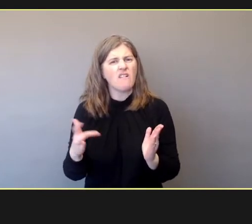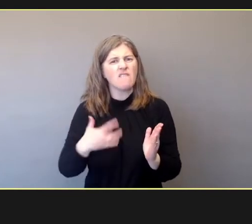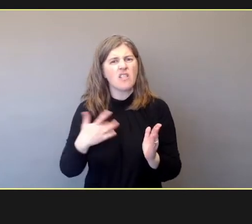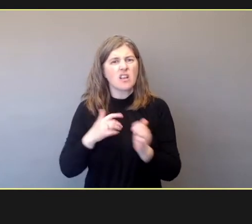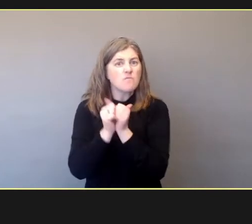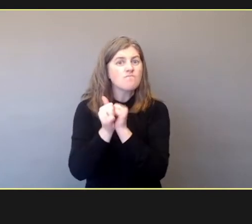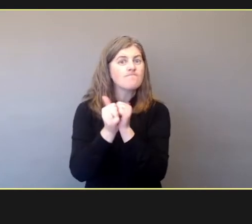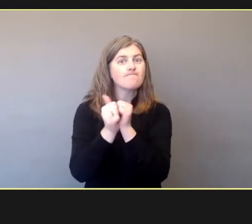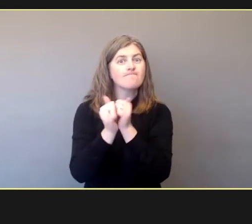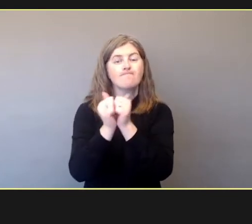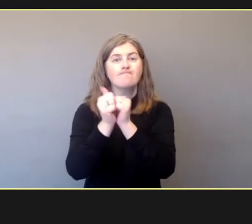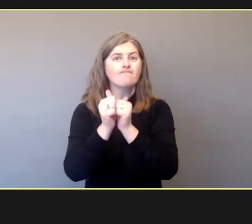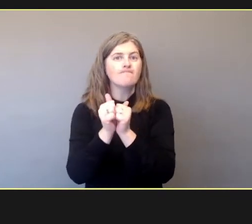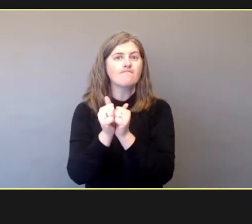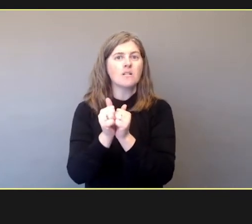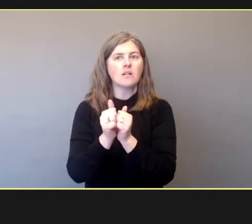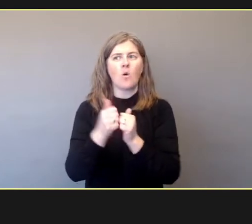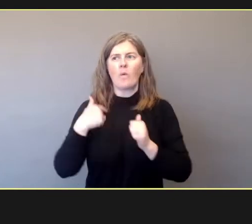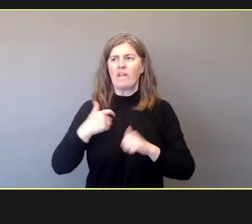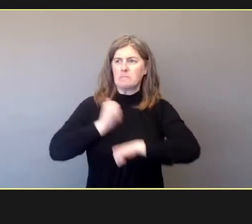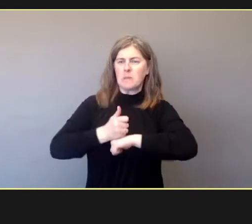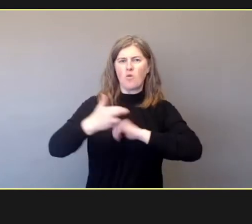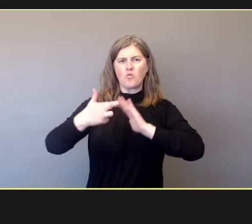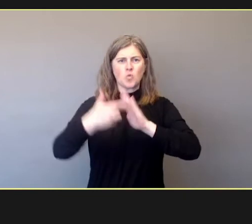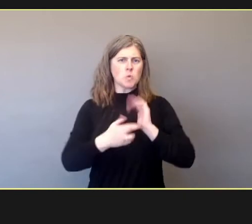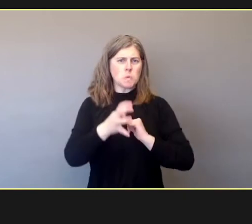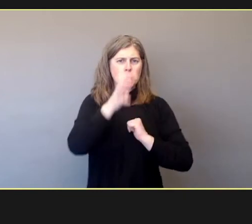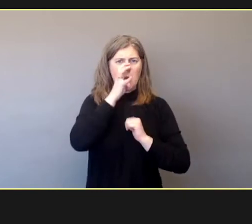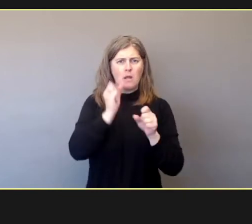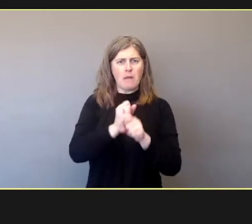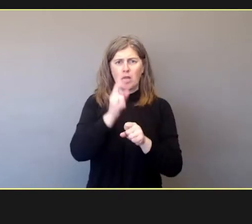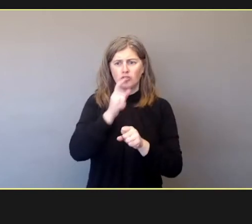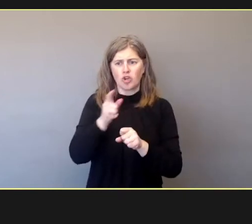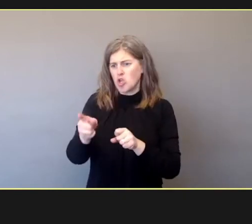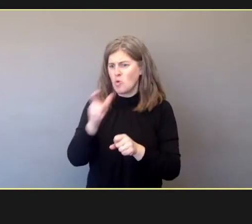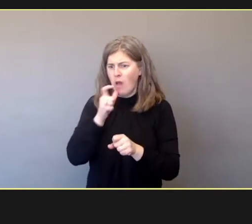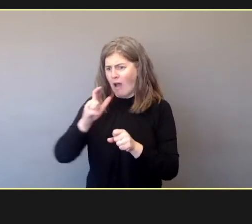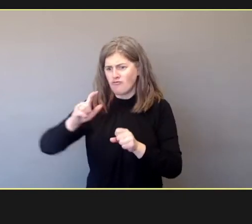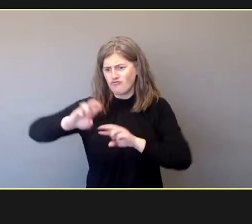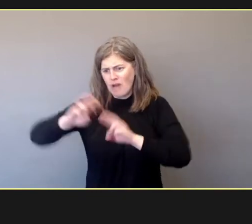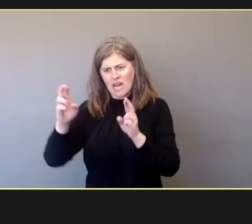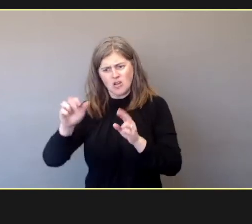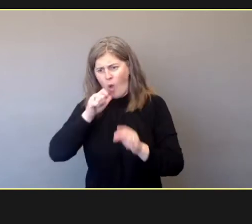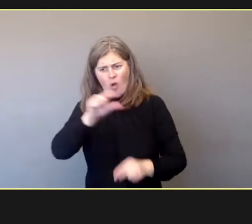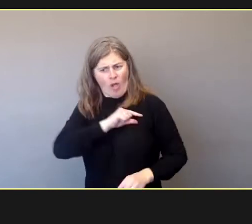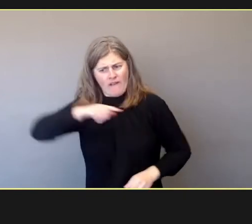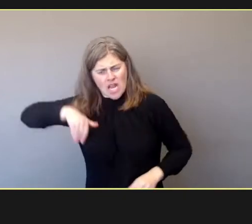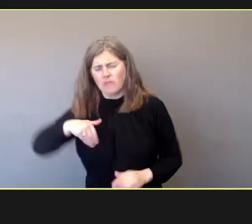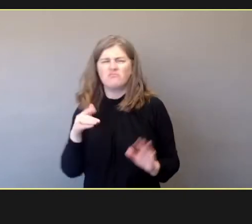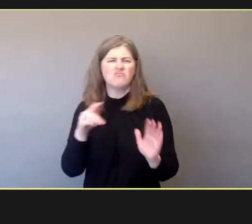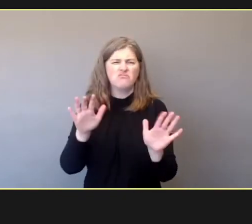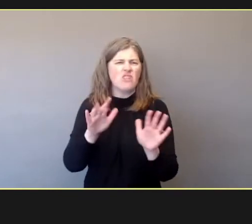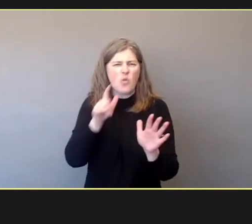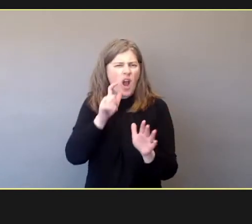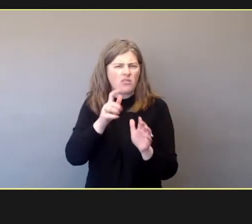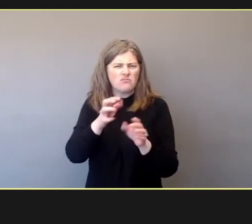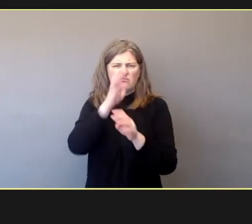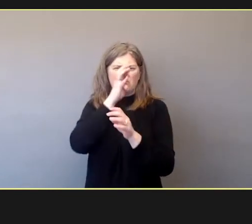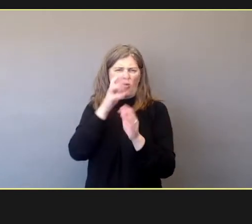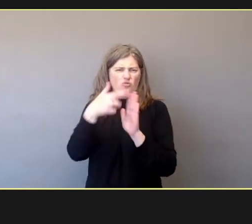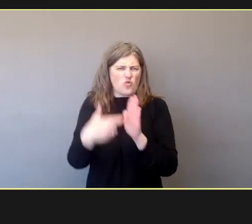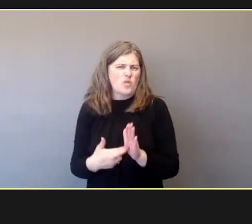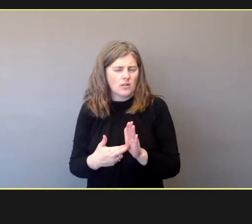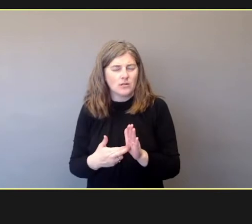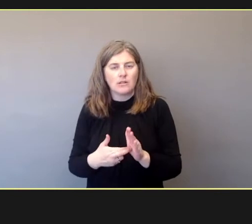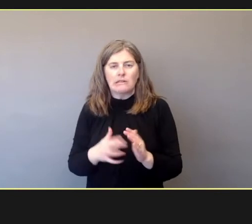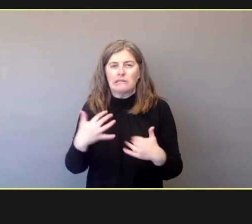have a role to make sure people don't get an extra vaccine here or there. The other thing is, and we learned this the hard way